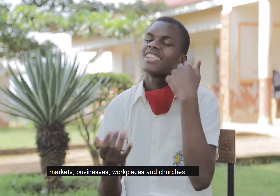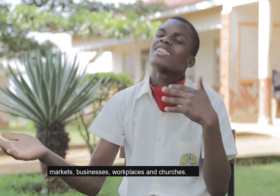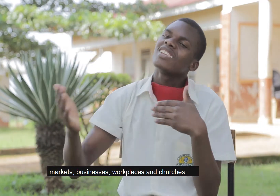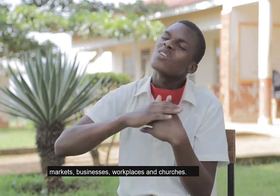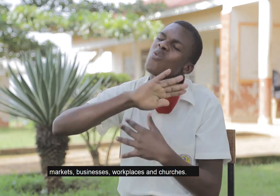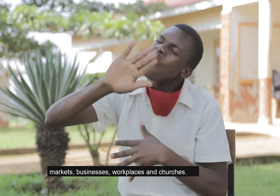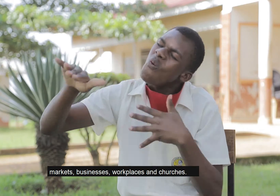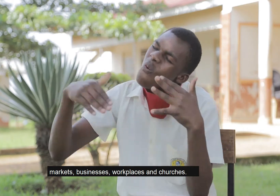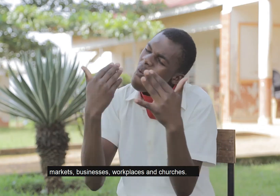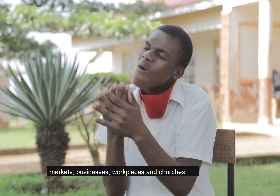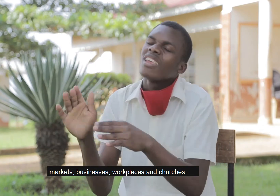businesses,